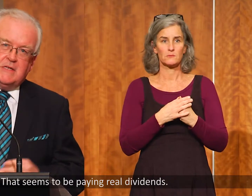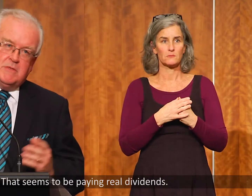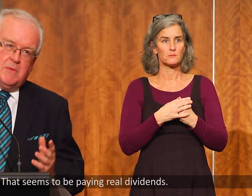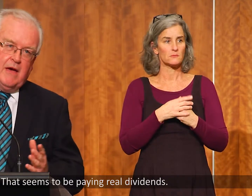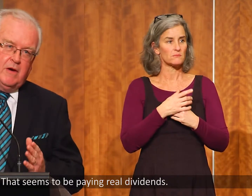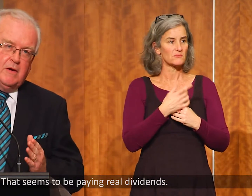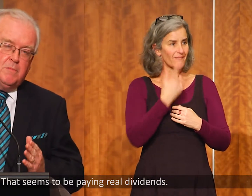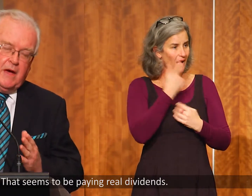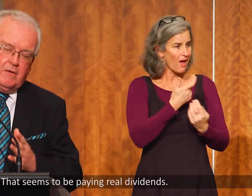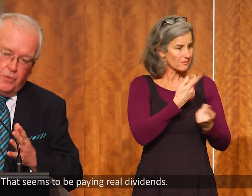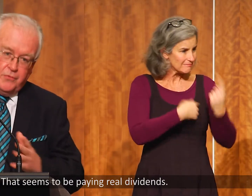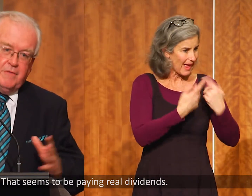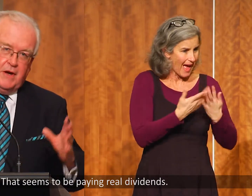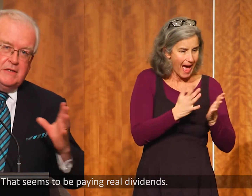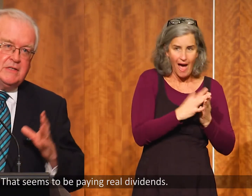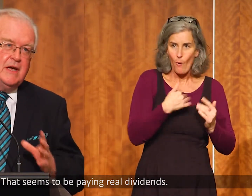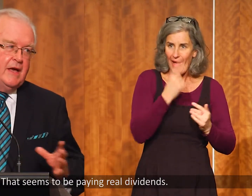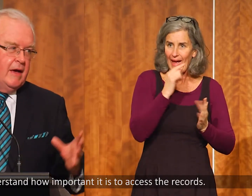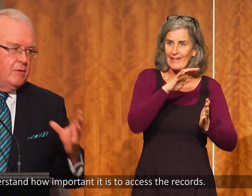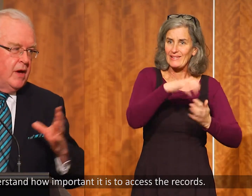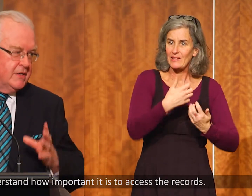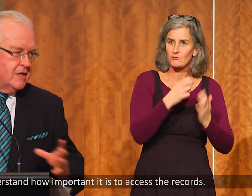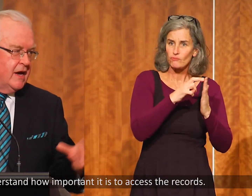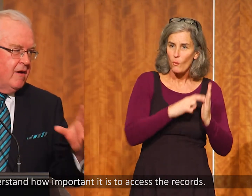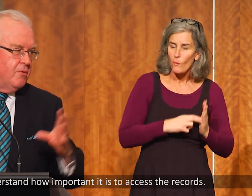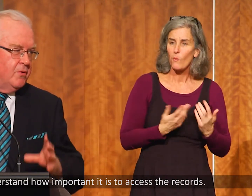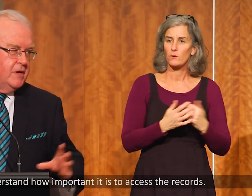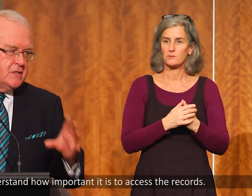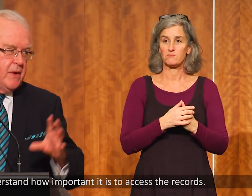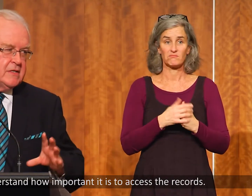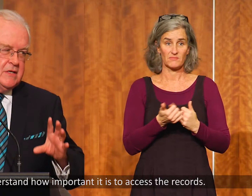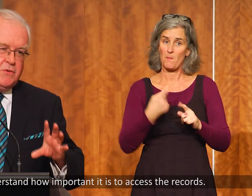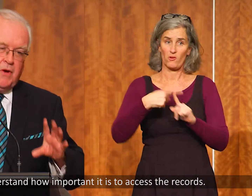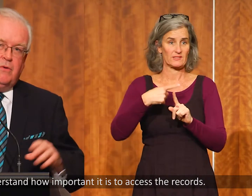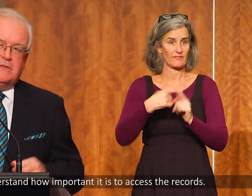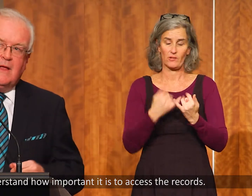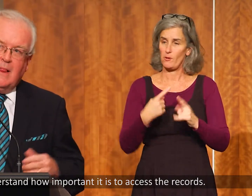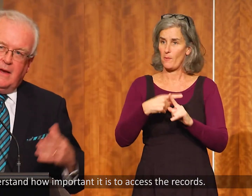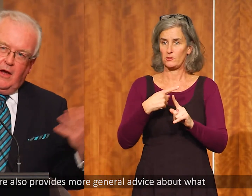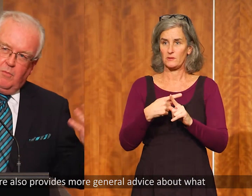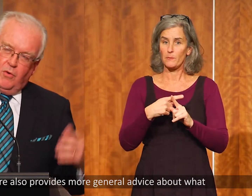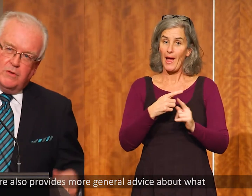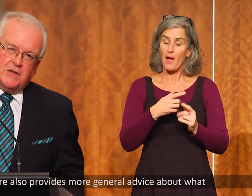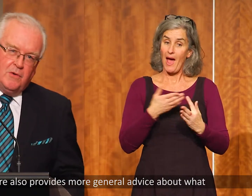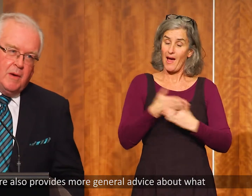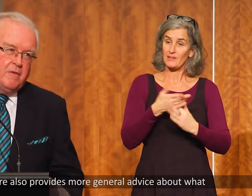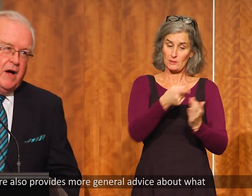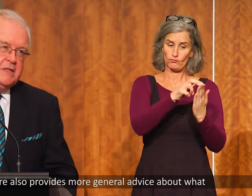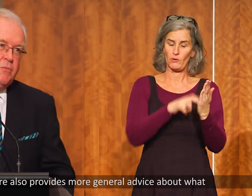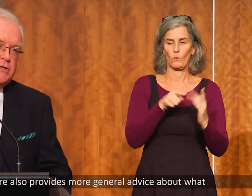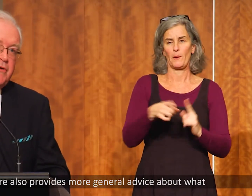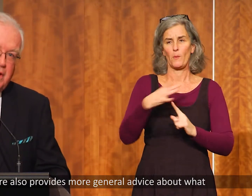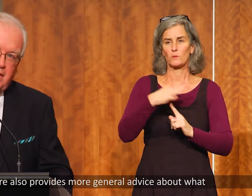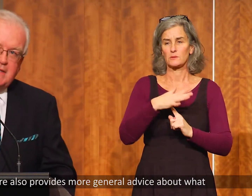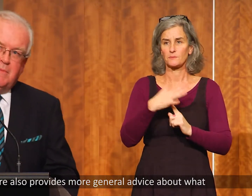And that seems to be paying real dividends. And we understand how important it is to access the records. Know More also